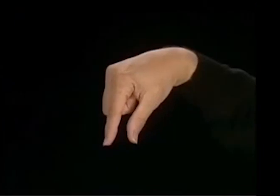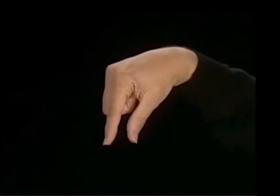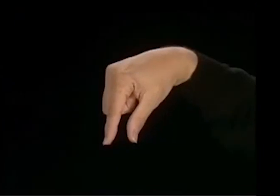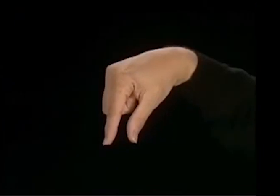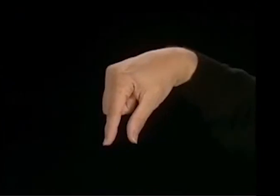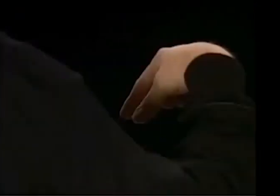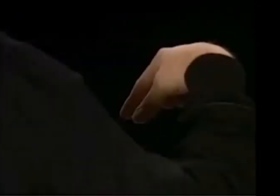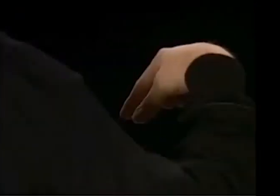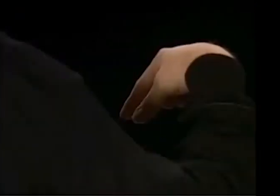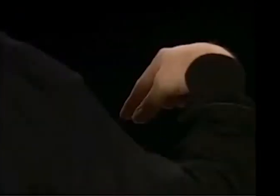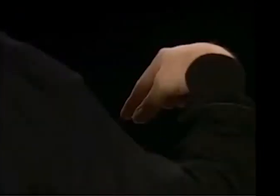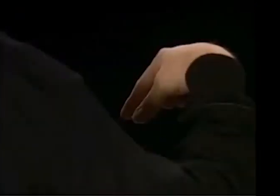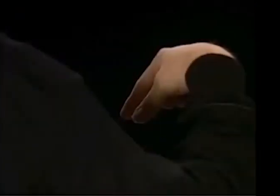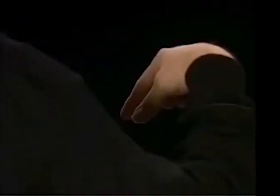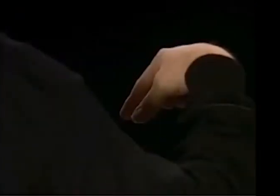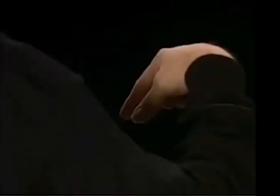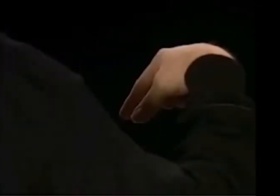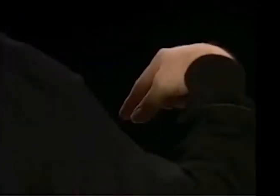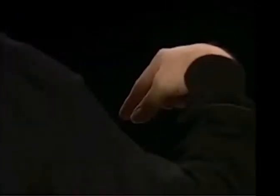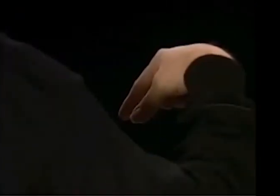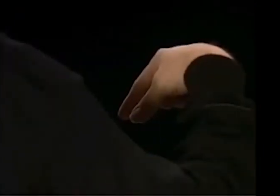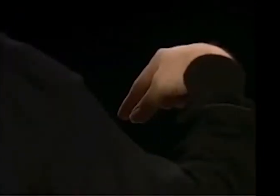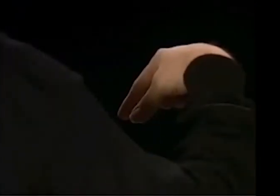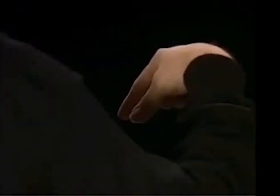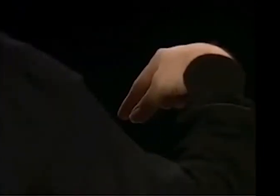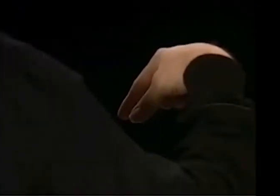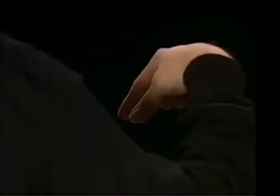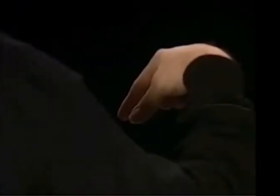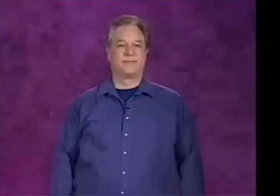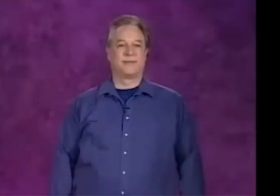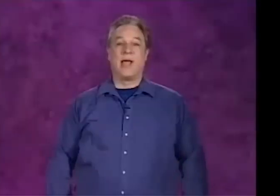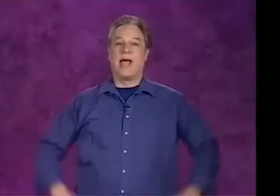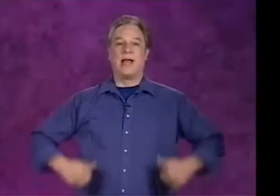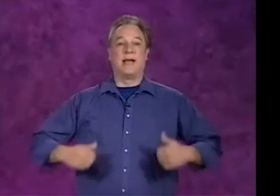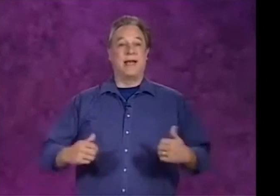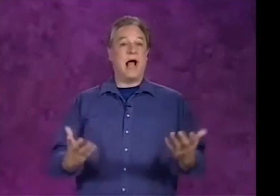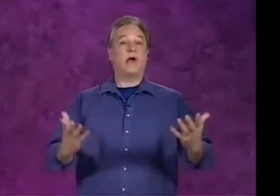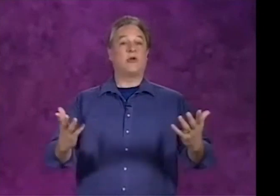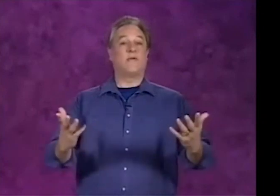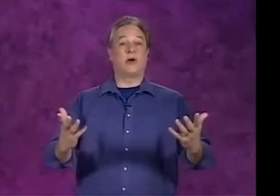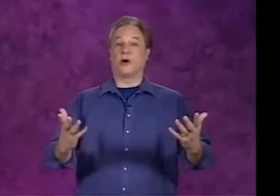Now you've learned all 26 letters of the manual alphabet.